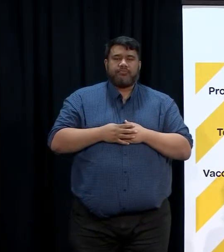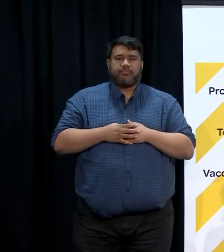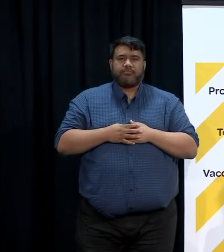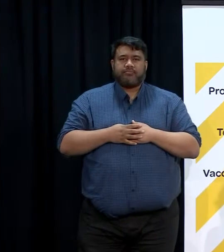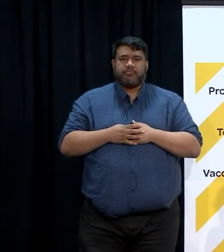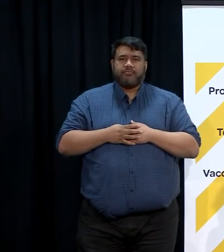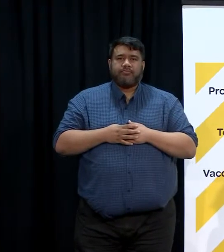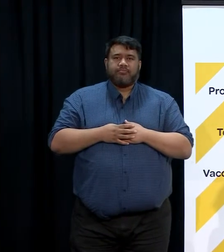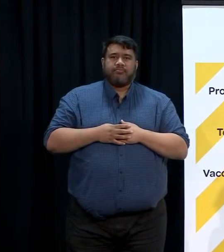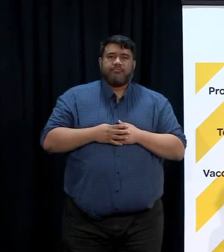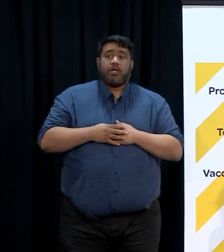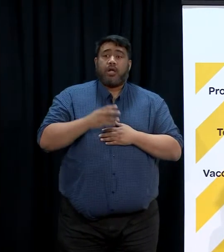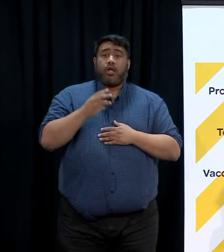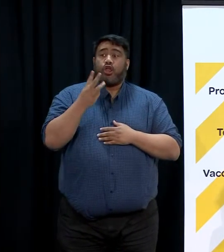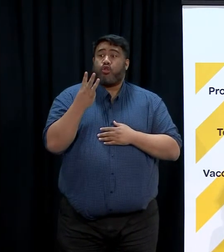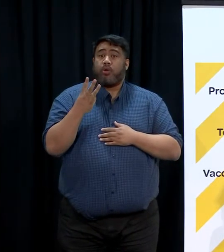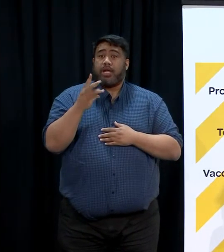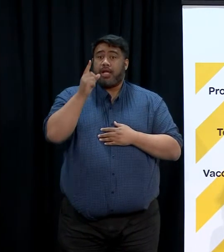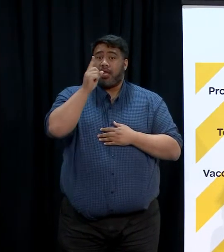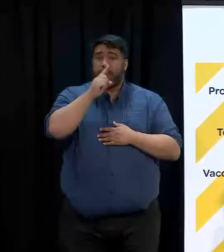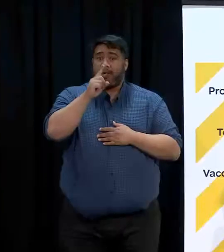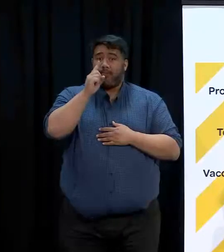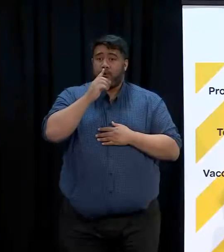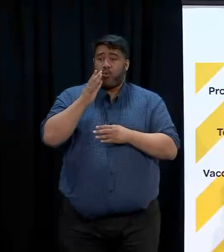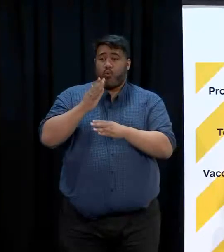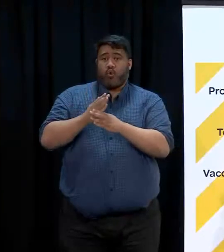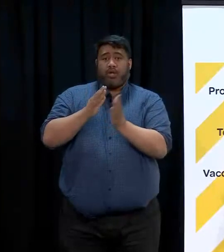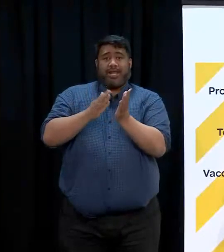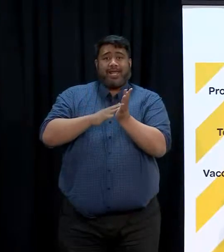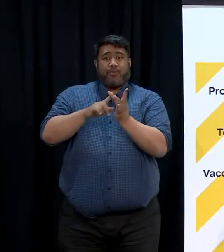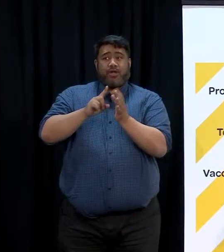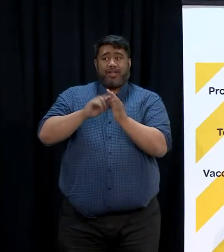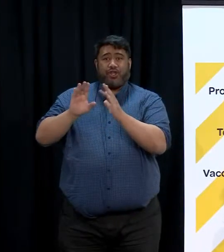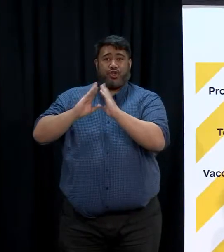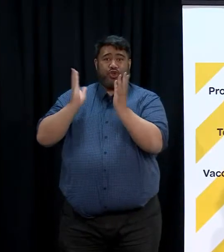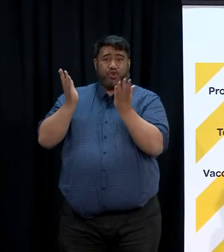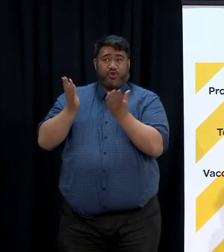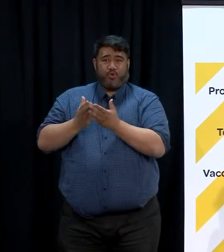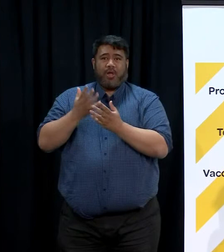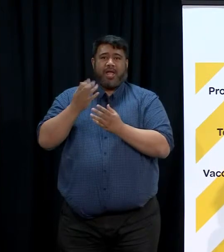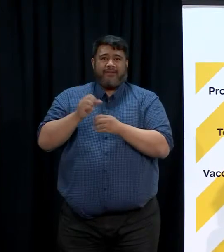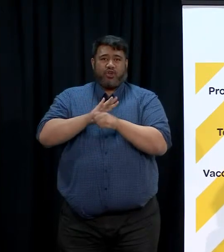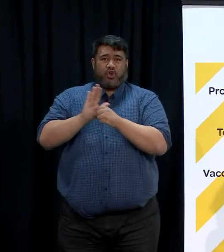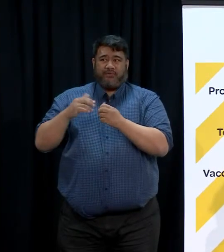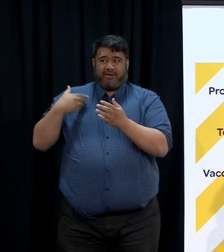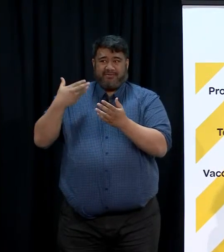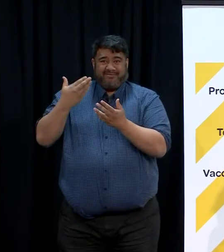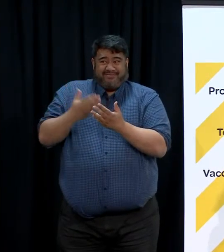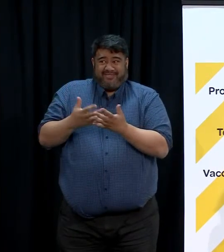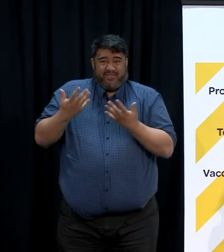been 3 MIQ workers infected since the pandemic began, and all 3 of those were in 2020.